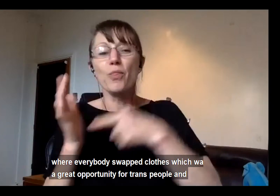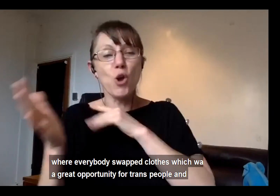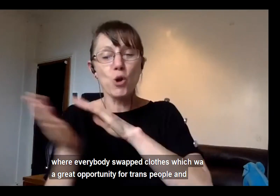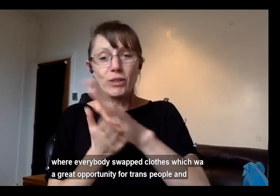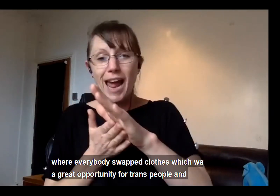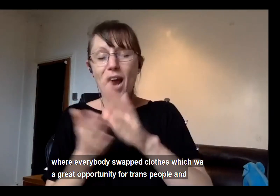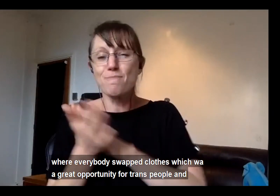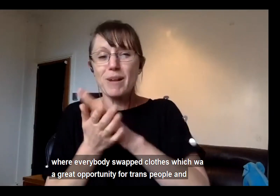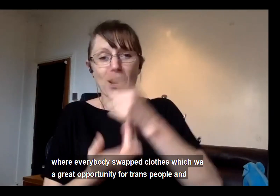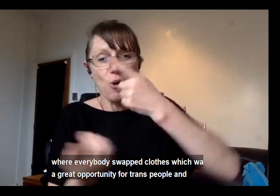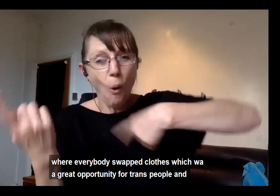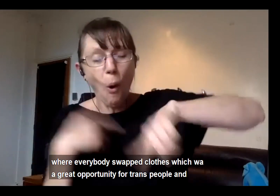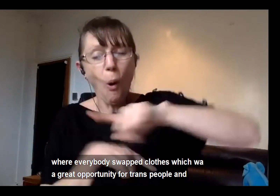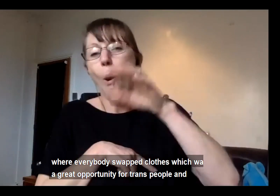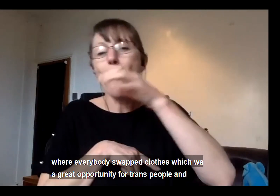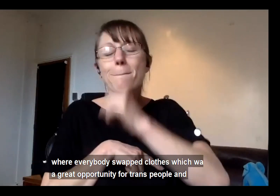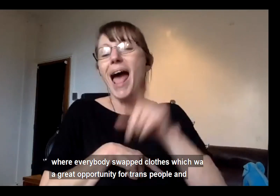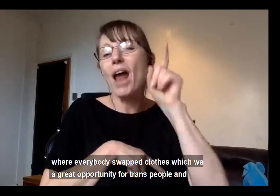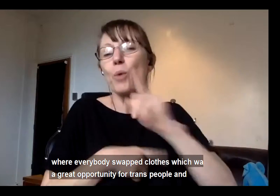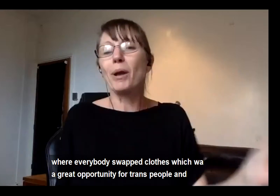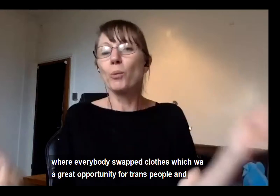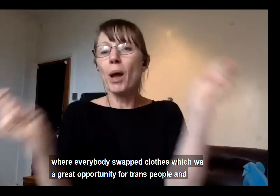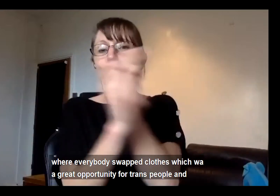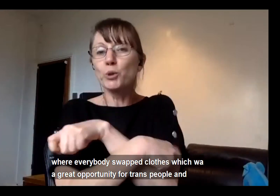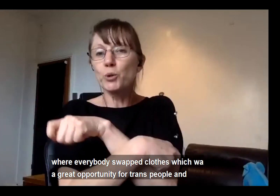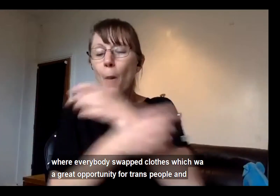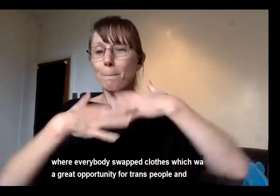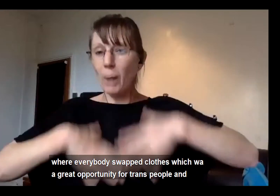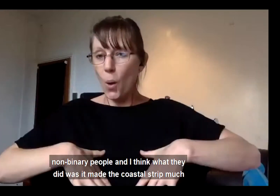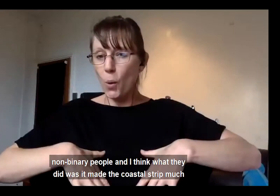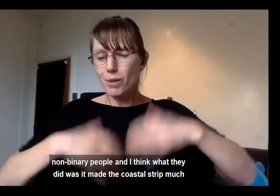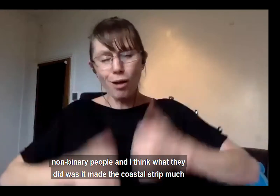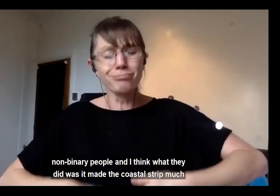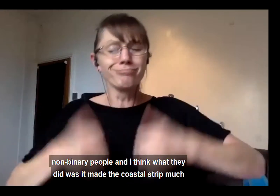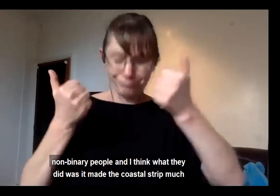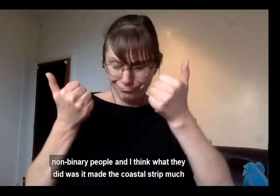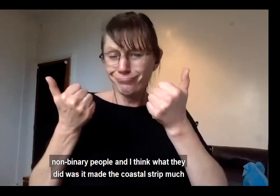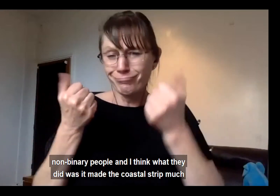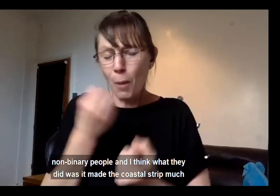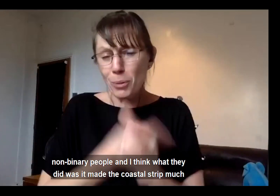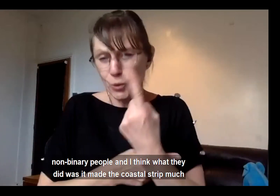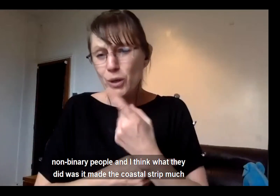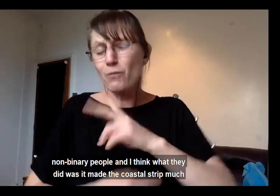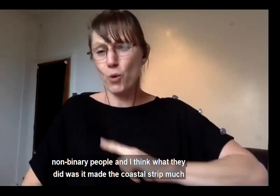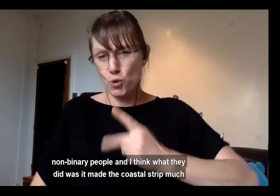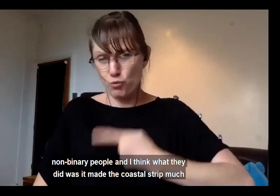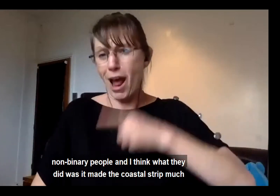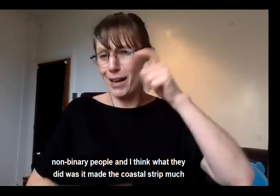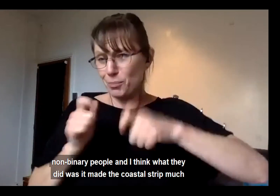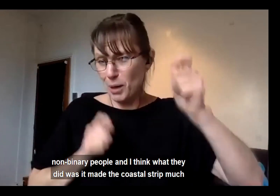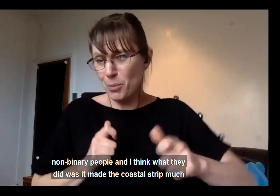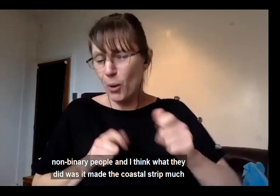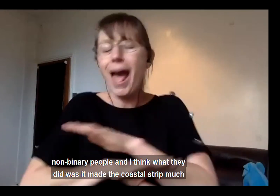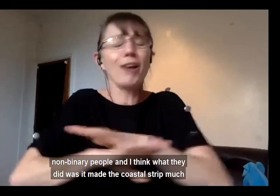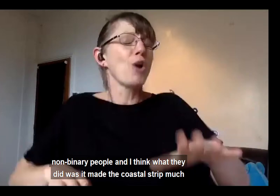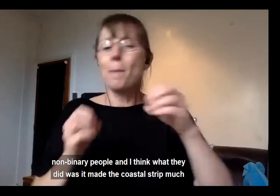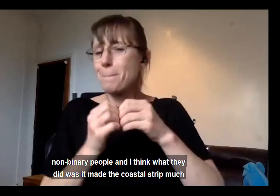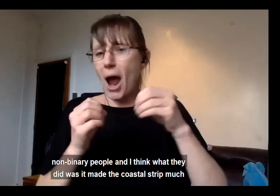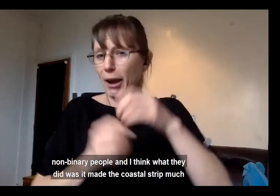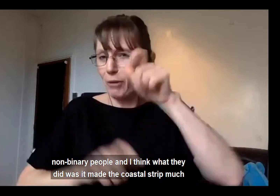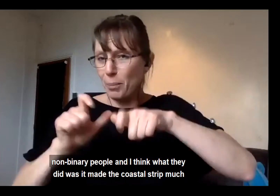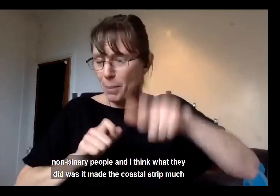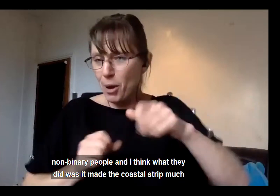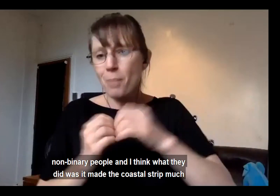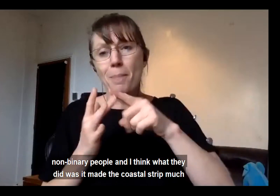which was a great opportunity for trans people and non-binary people. And I